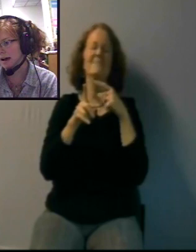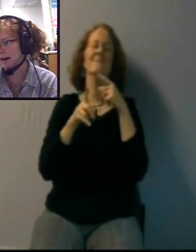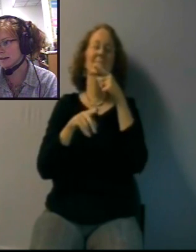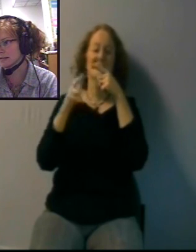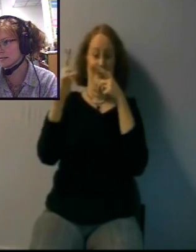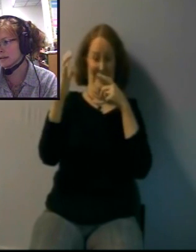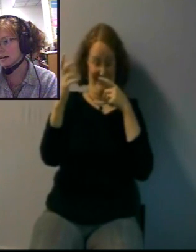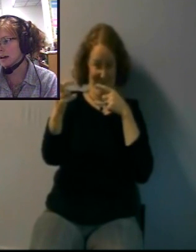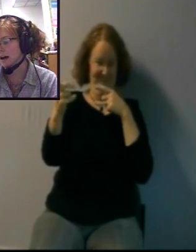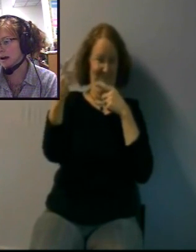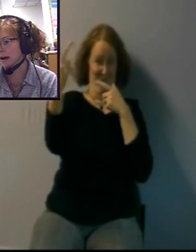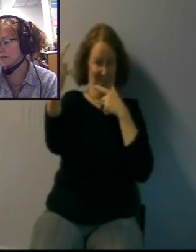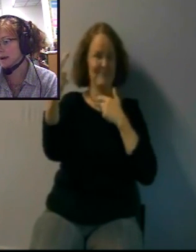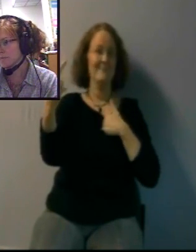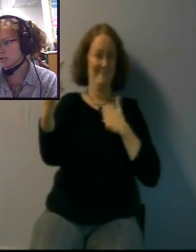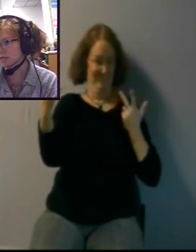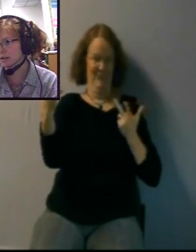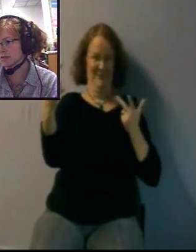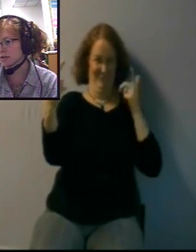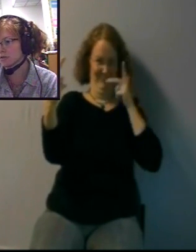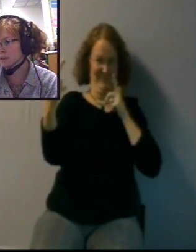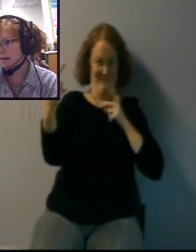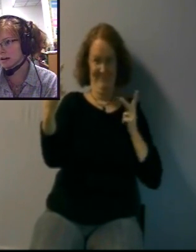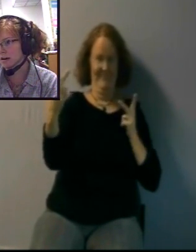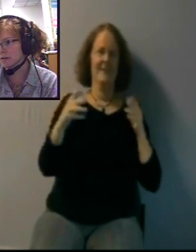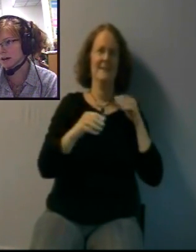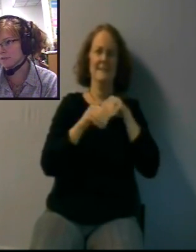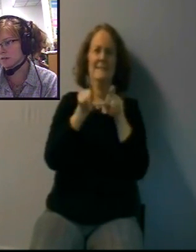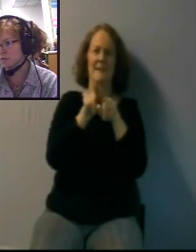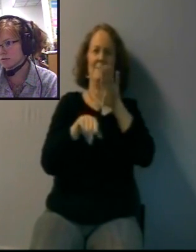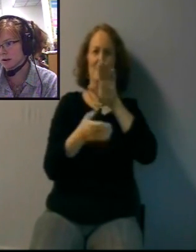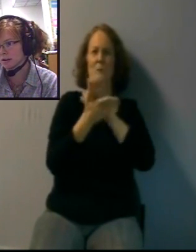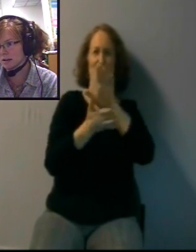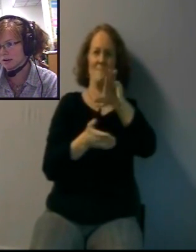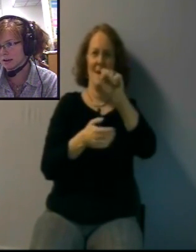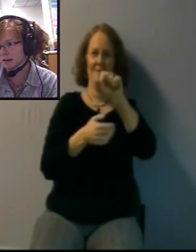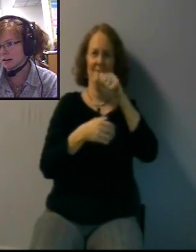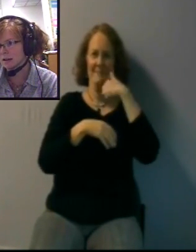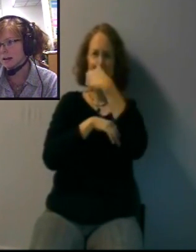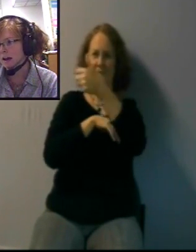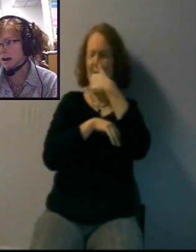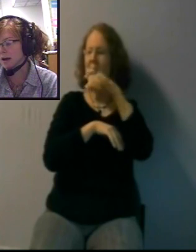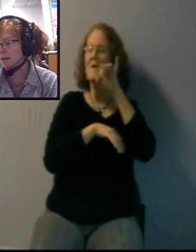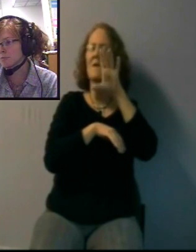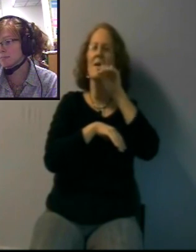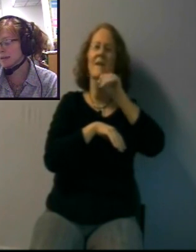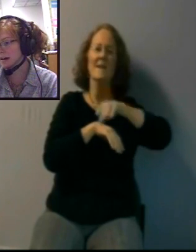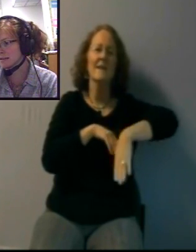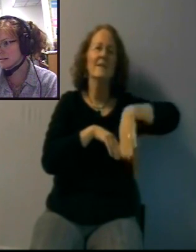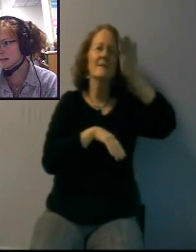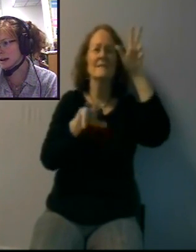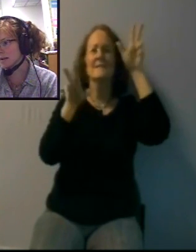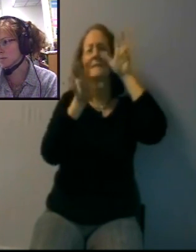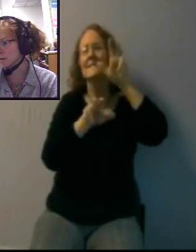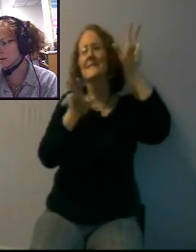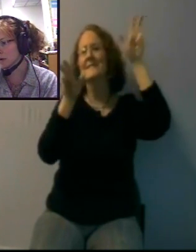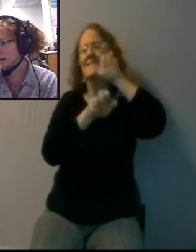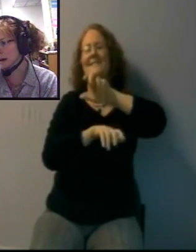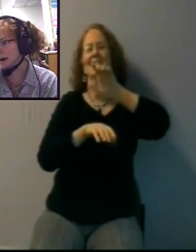has 5 children. 3 are deaf and 2 are hearing. My cousins and I, when we were growing up,